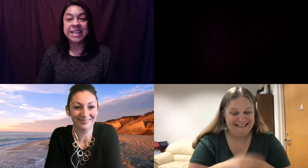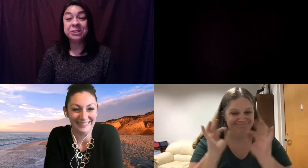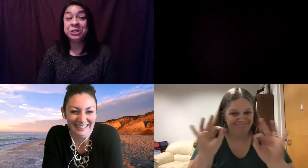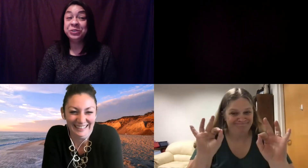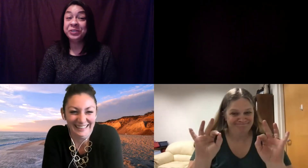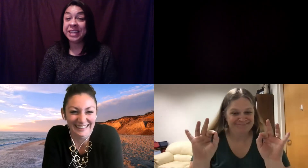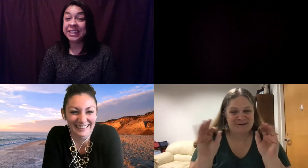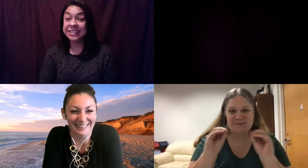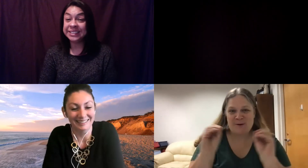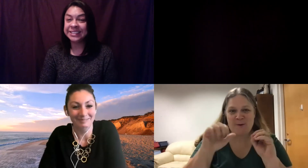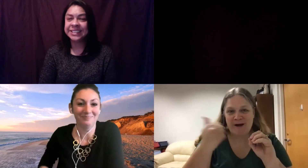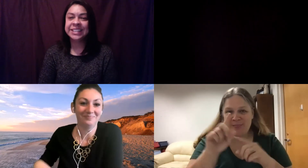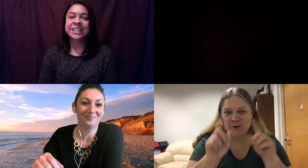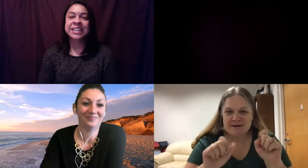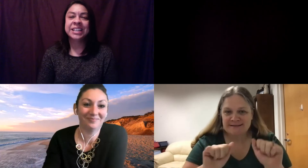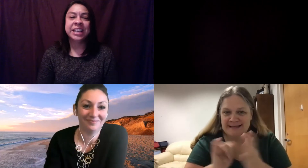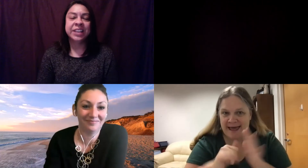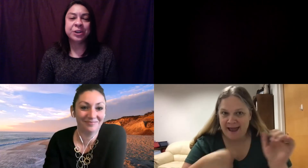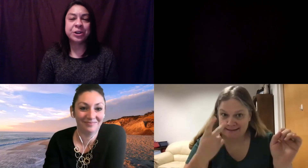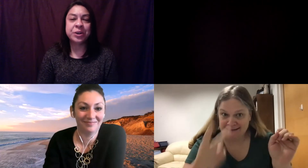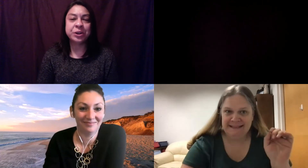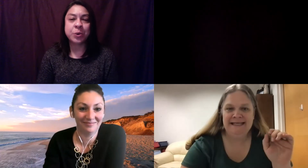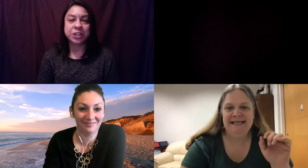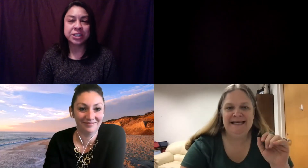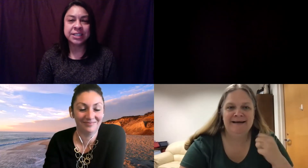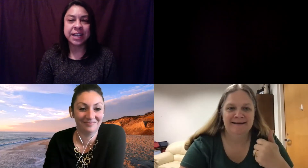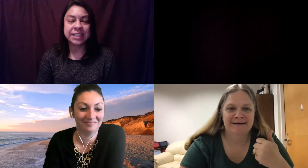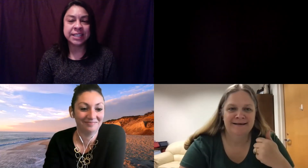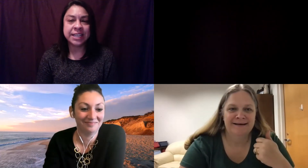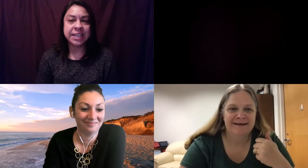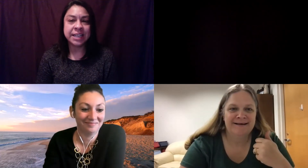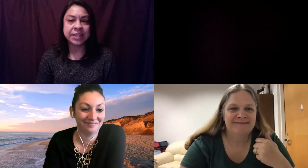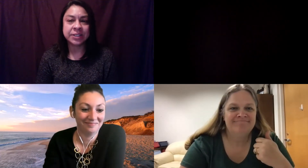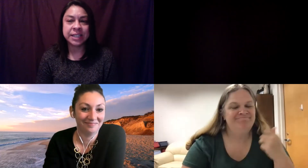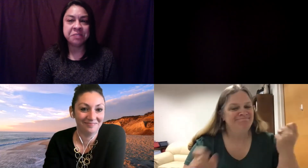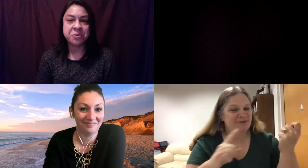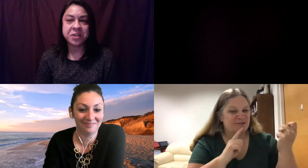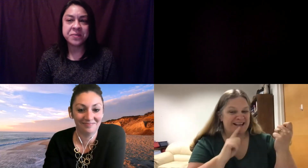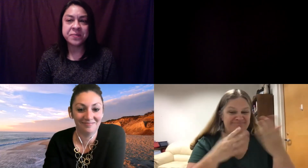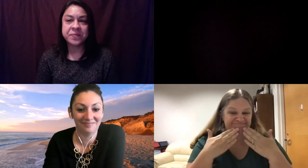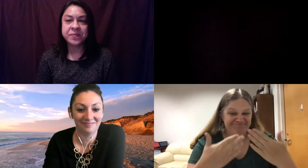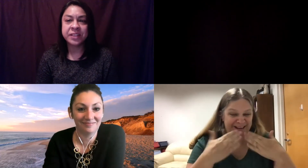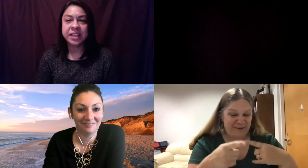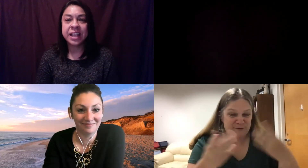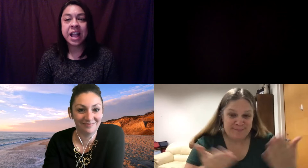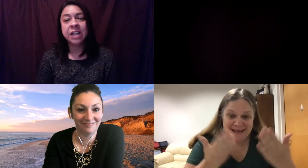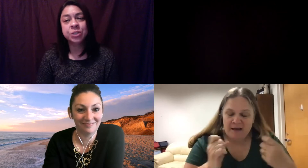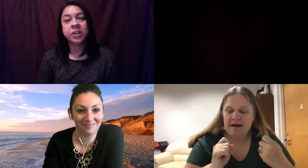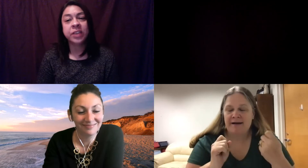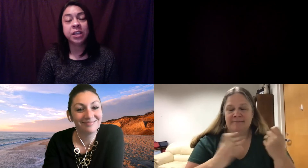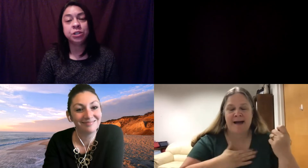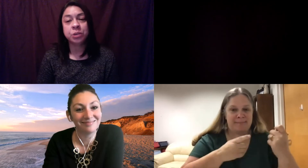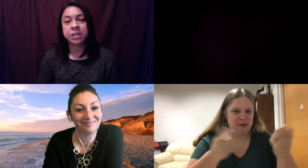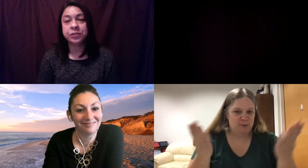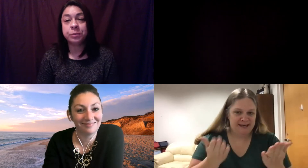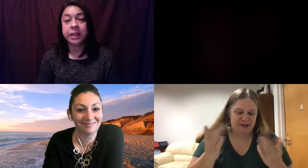It's now 2:15. If there are no other questions that I don't see any more. I just want to